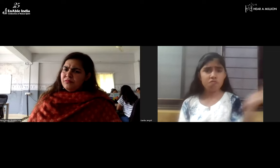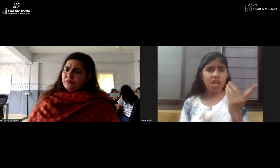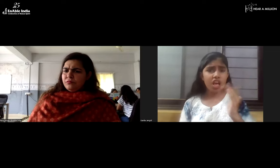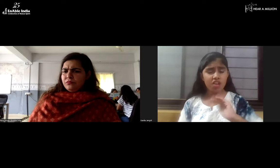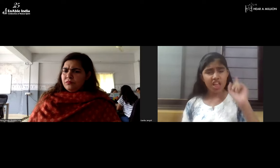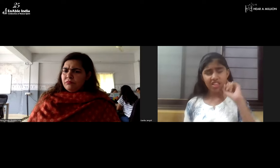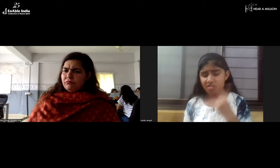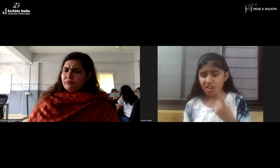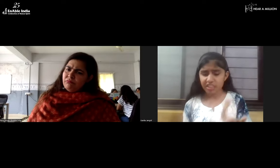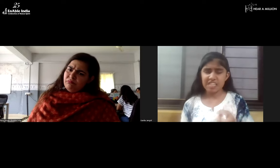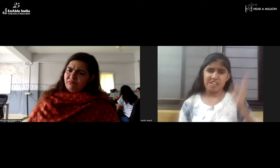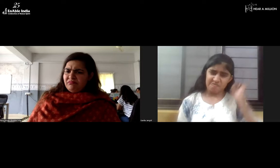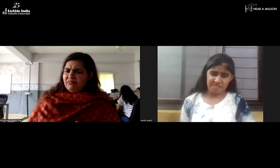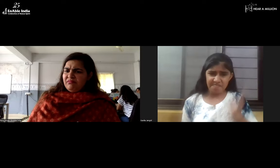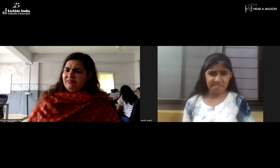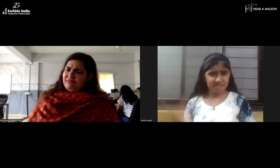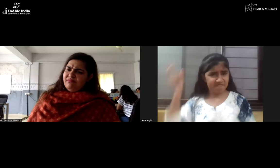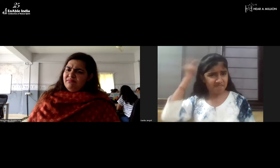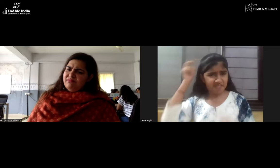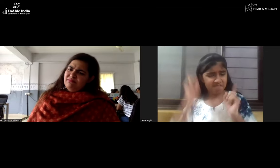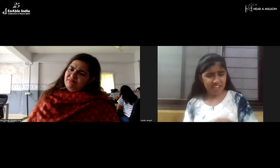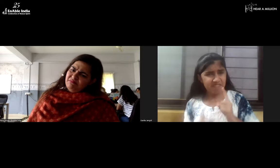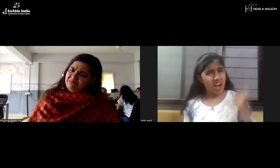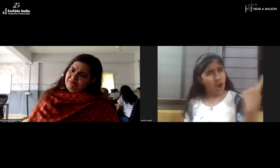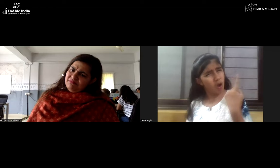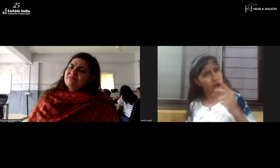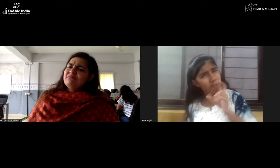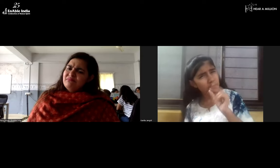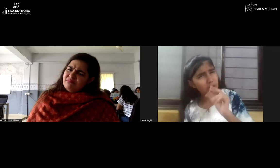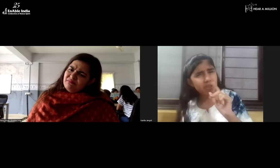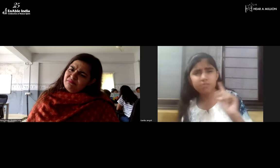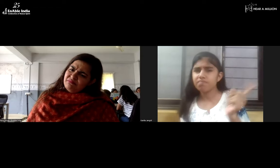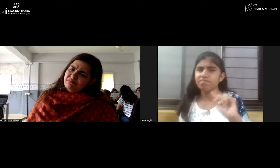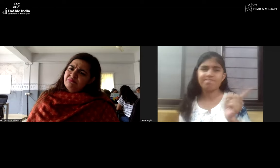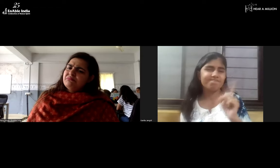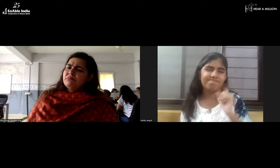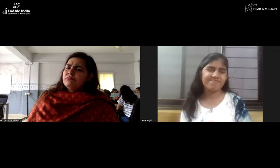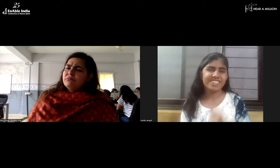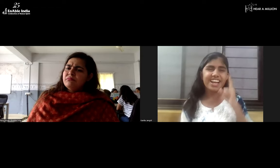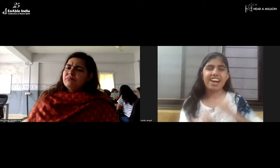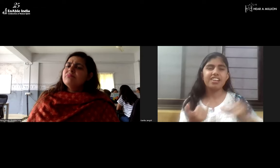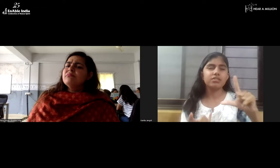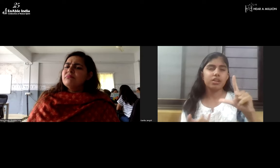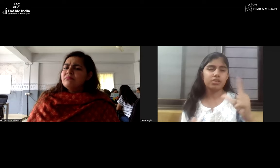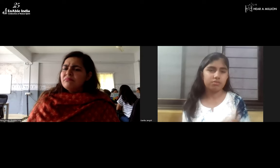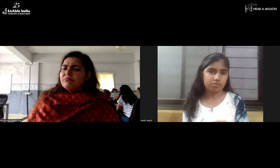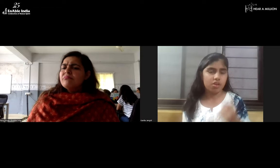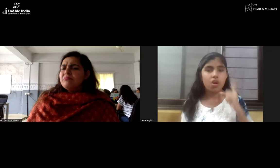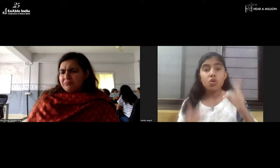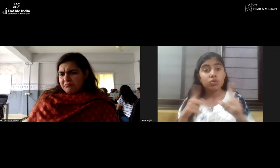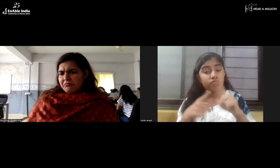If you can share a bit about yourself, your name, place, and then we'll move to the next panelist. Hello, my name is